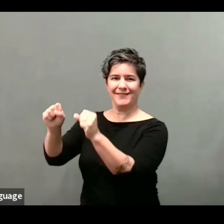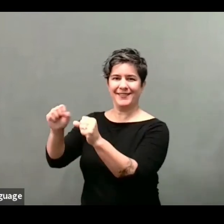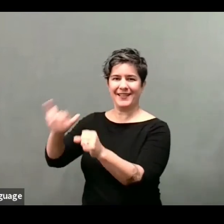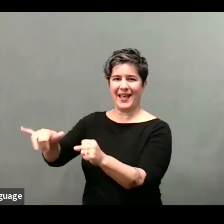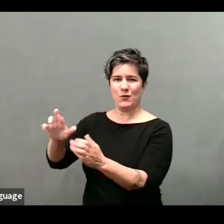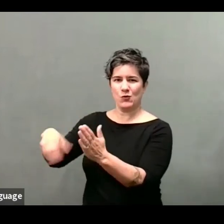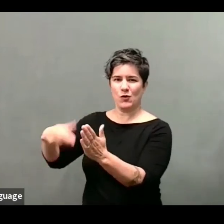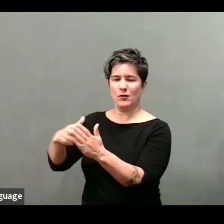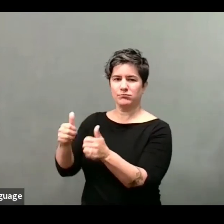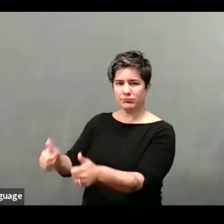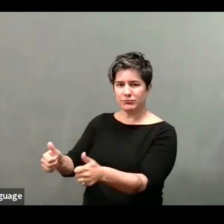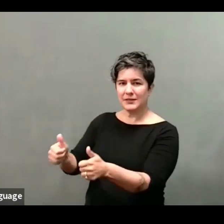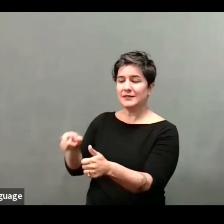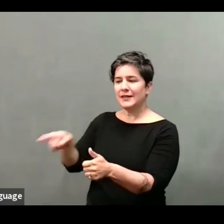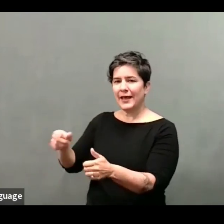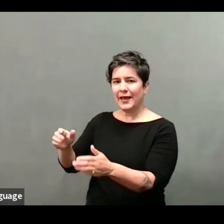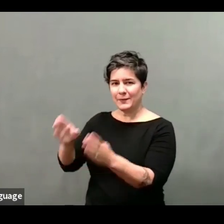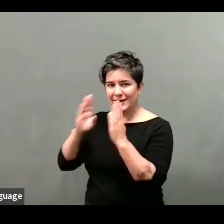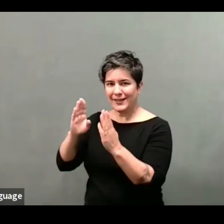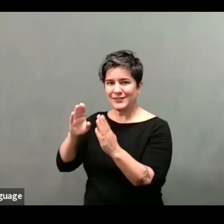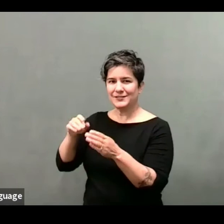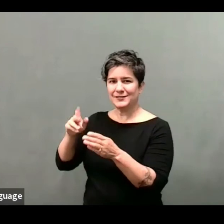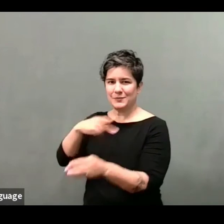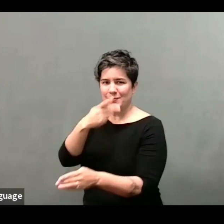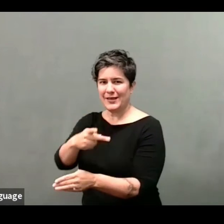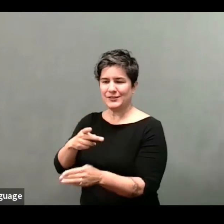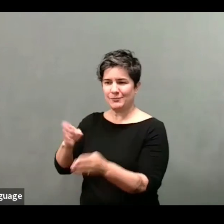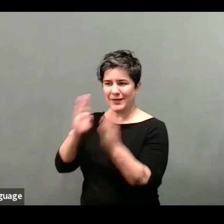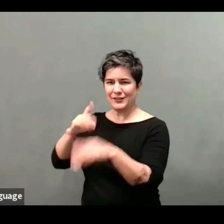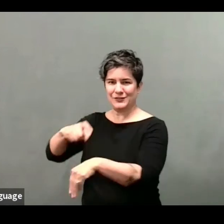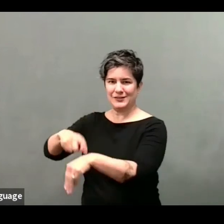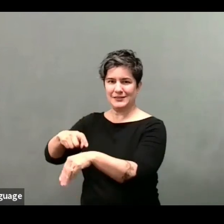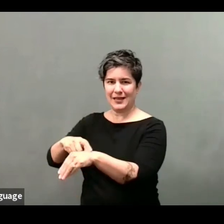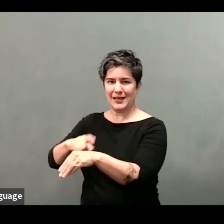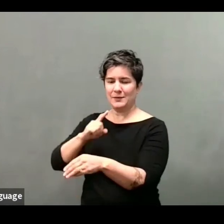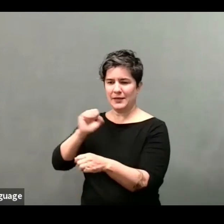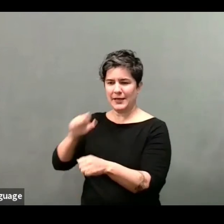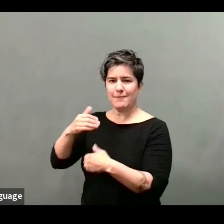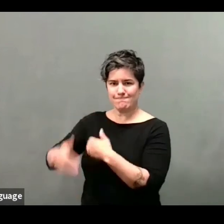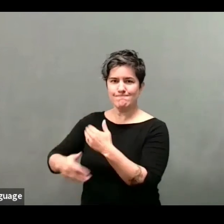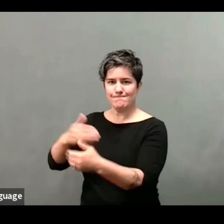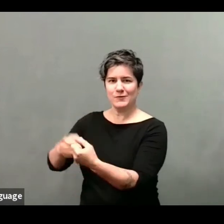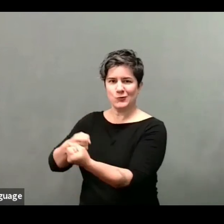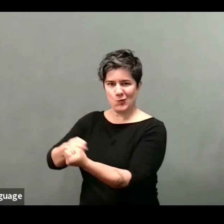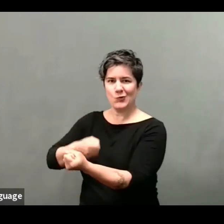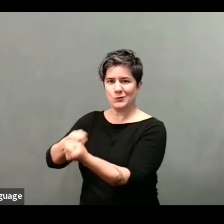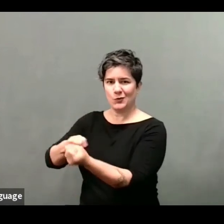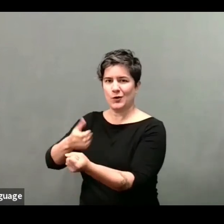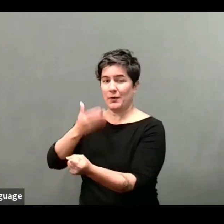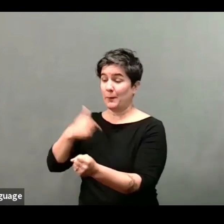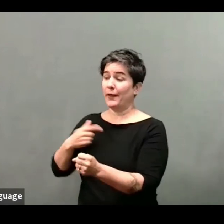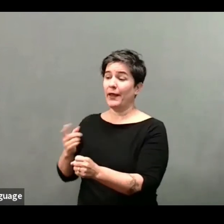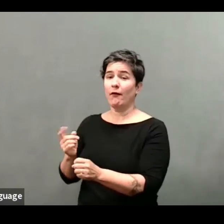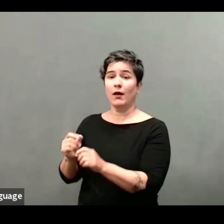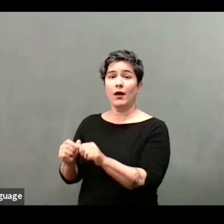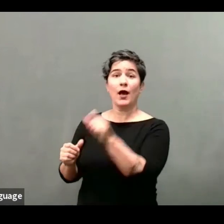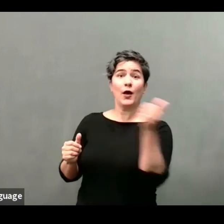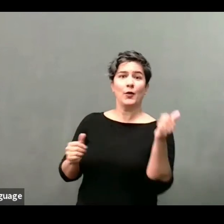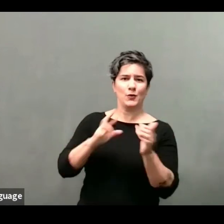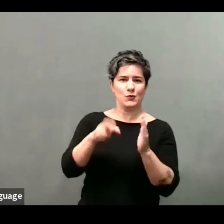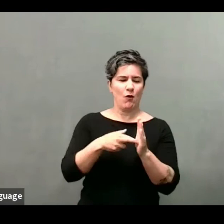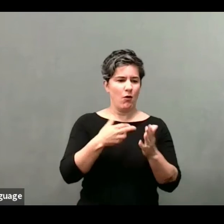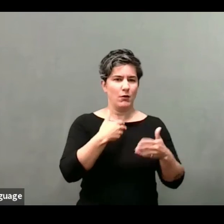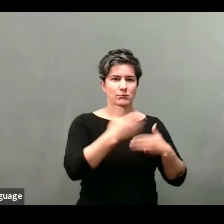much better sense of time and was also able to keep a closer eye on the patient and pick up on